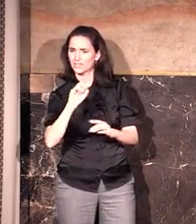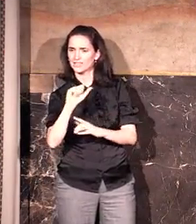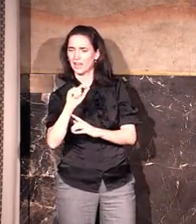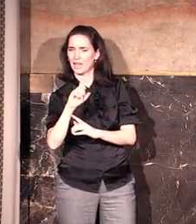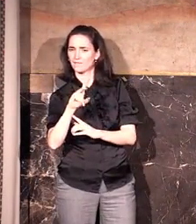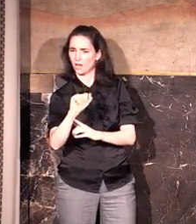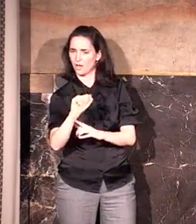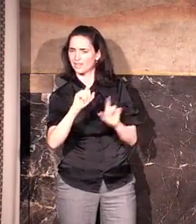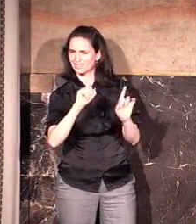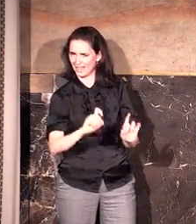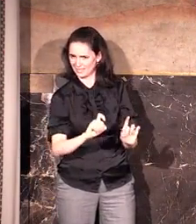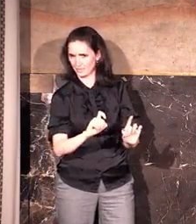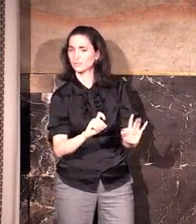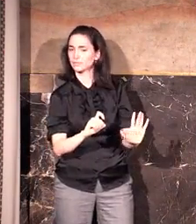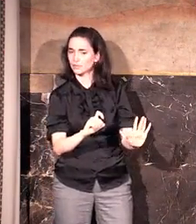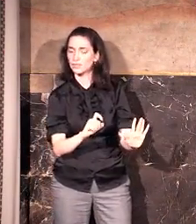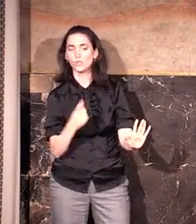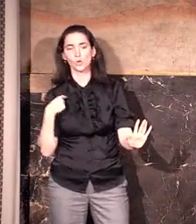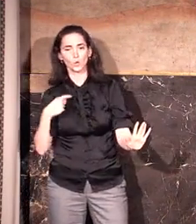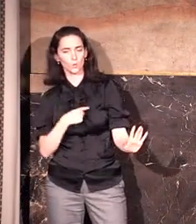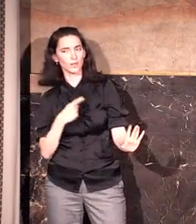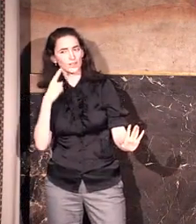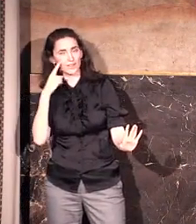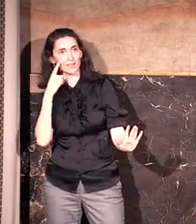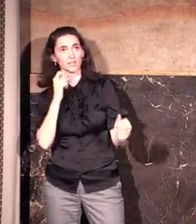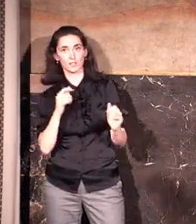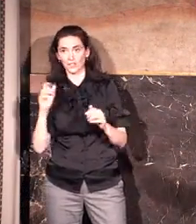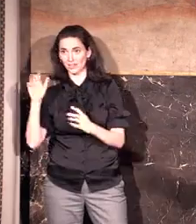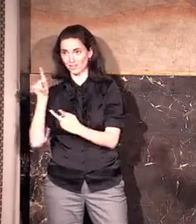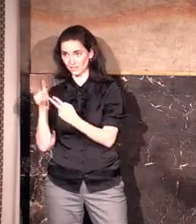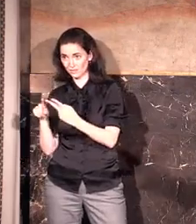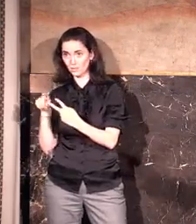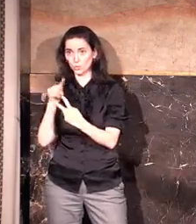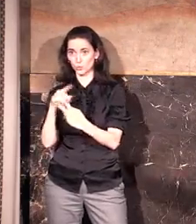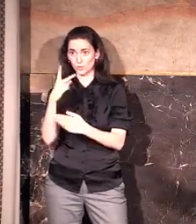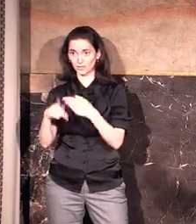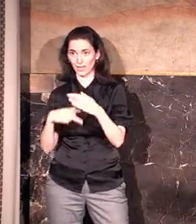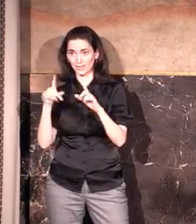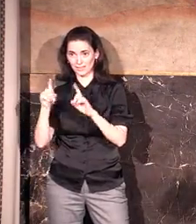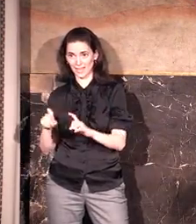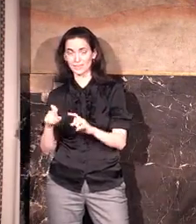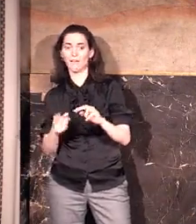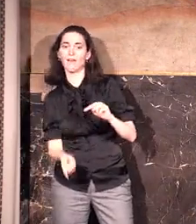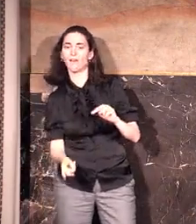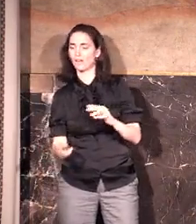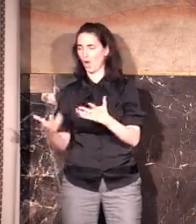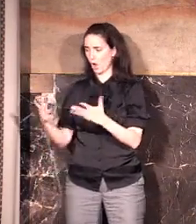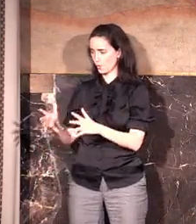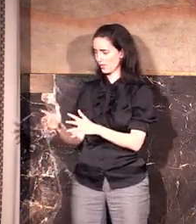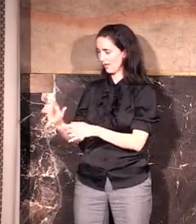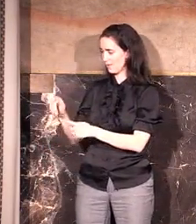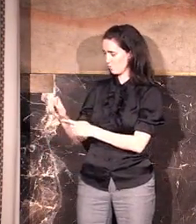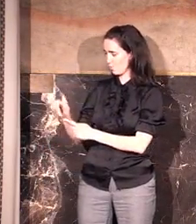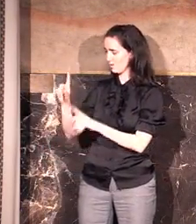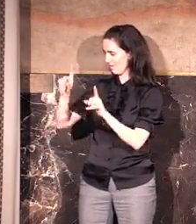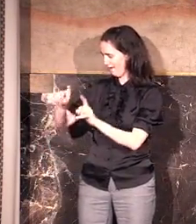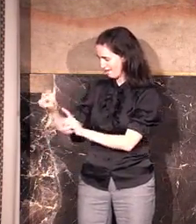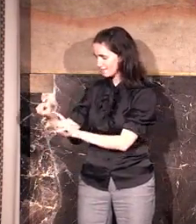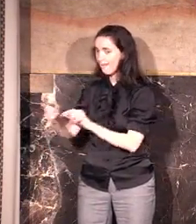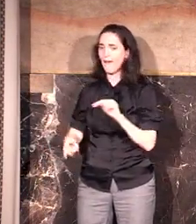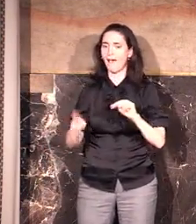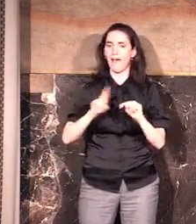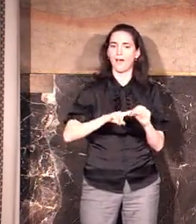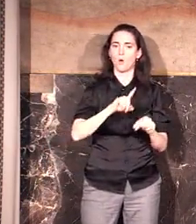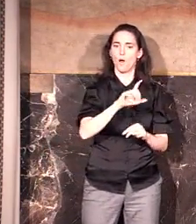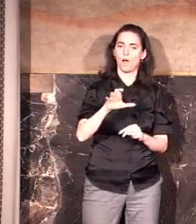state lab. And so in that way, we think that we will be able to add another 100,000 tests over what we had done in the month of April